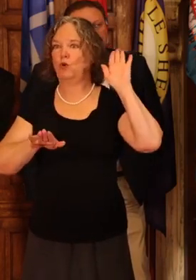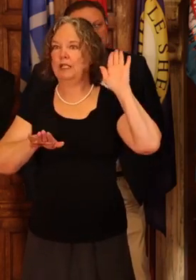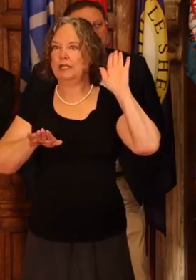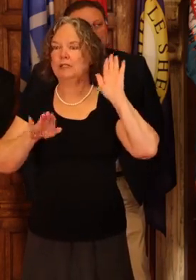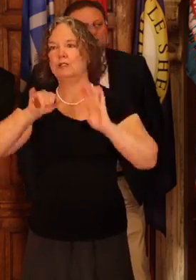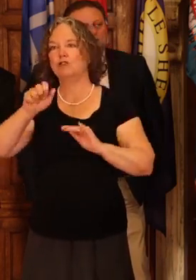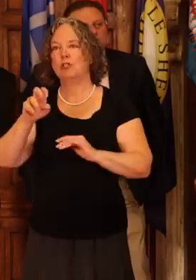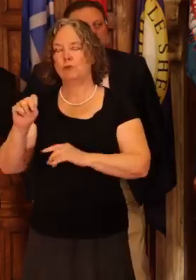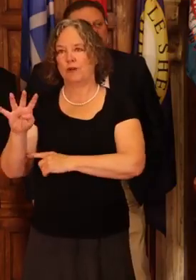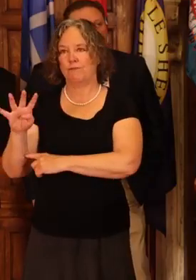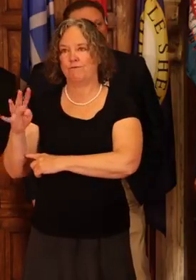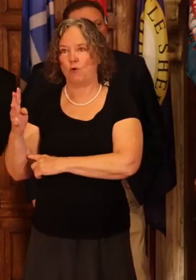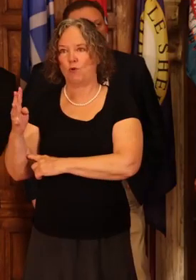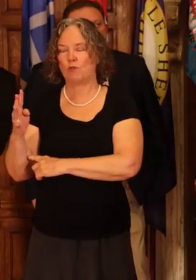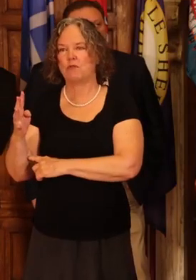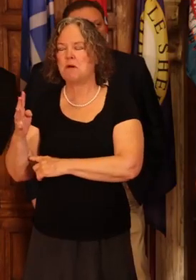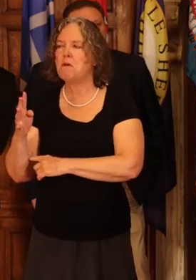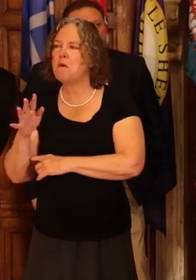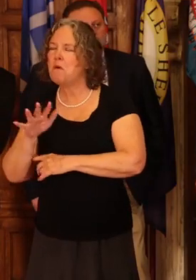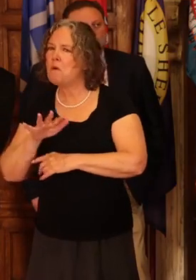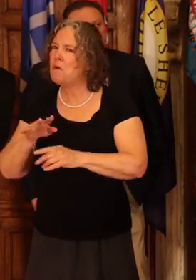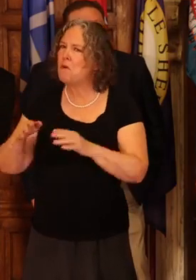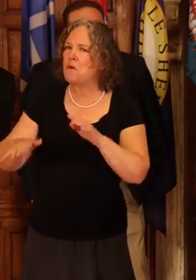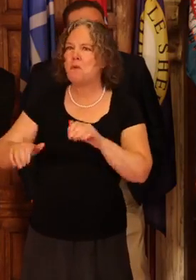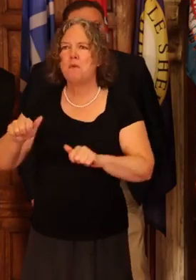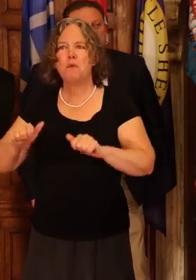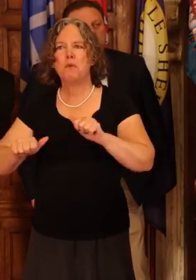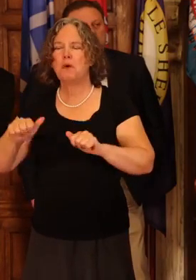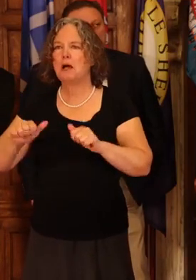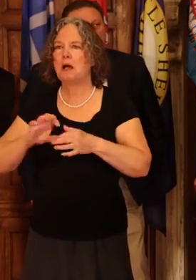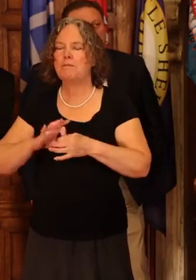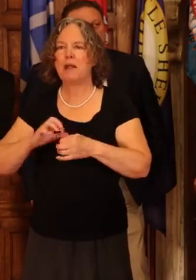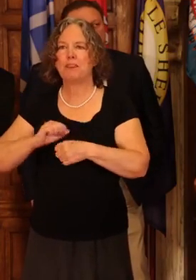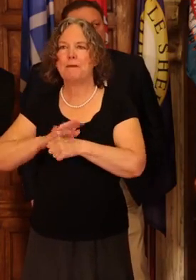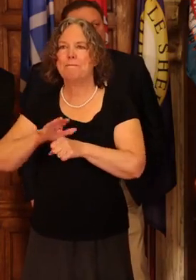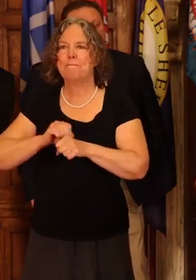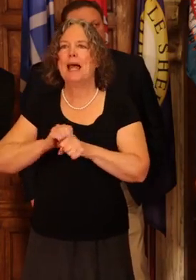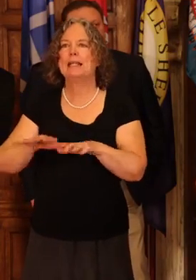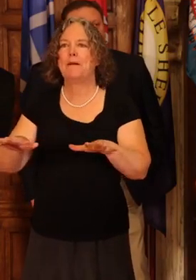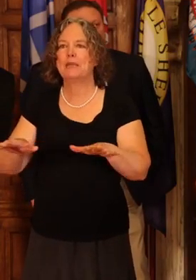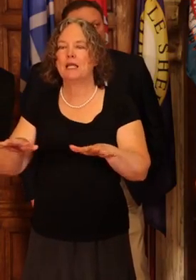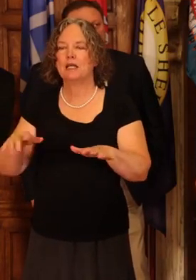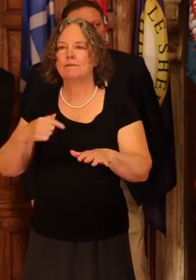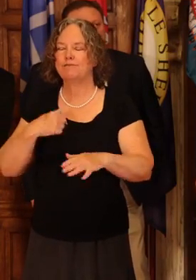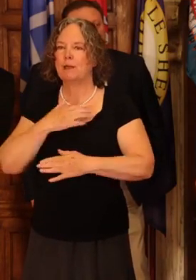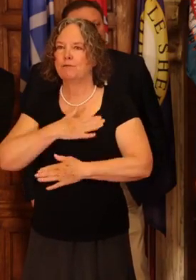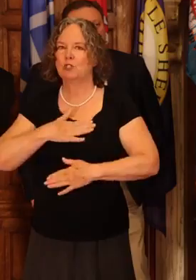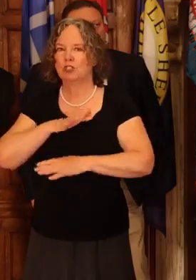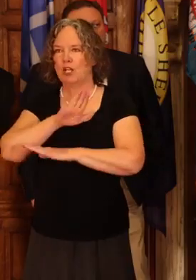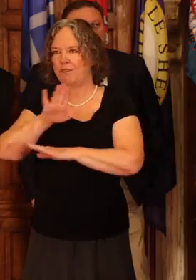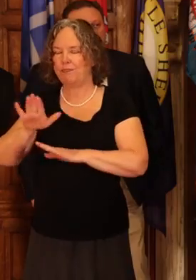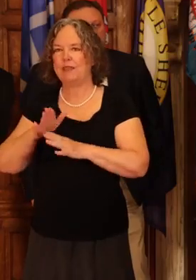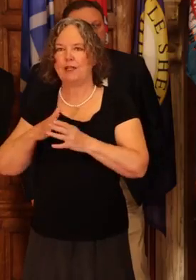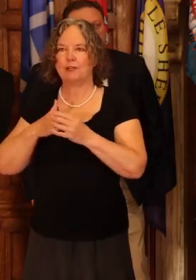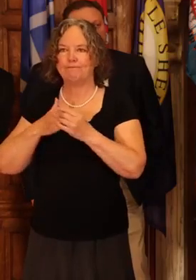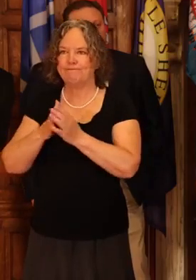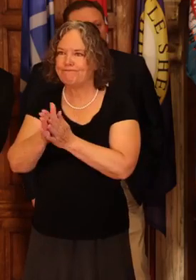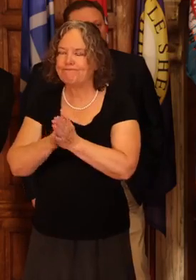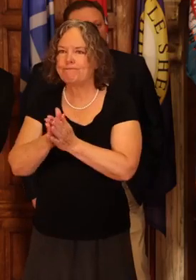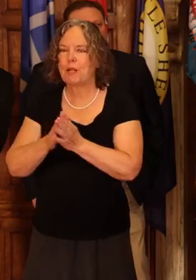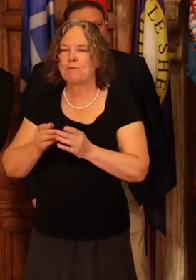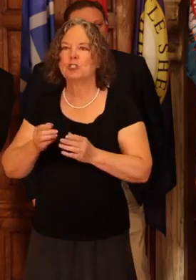4th, there was uncertainty with the pandemic. I appreciate the commitment of these leaders to make sure the